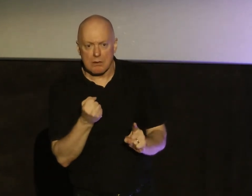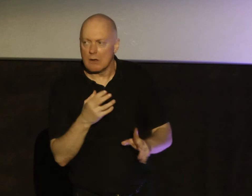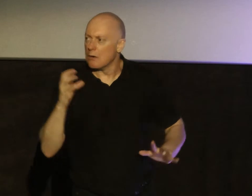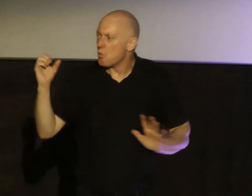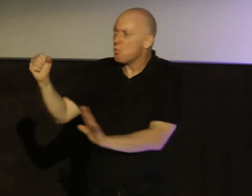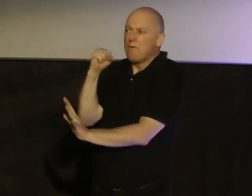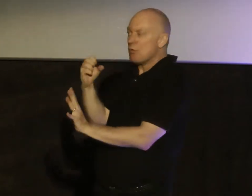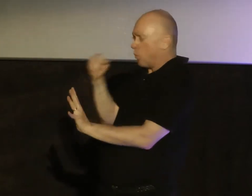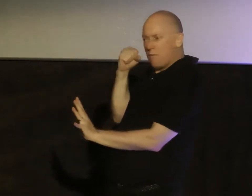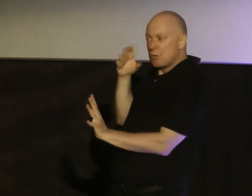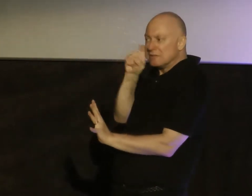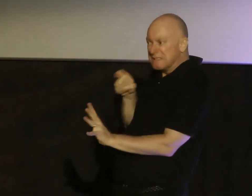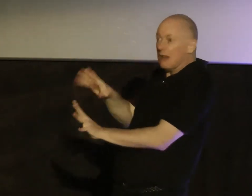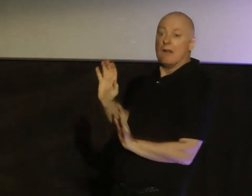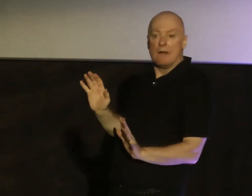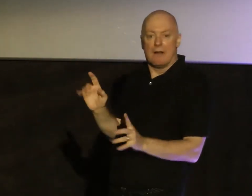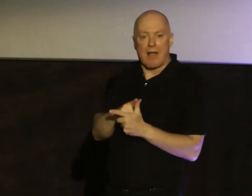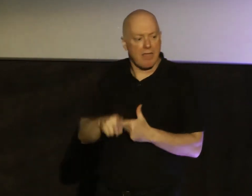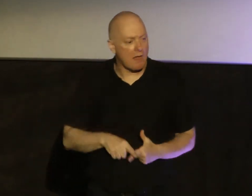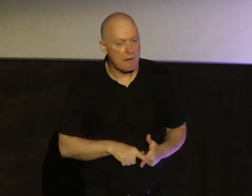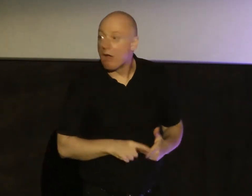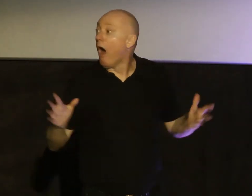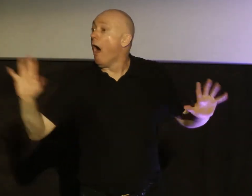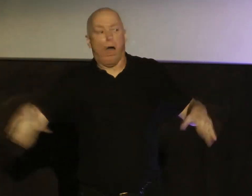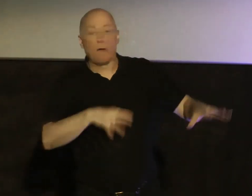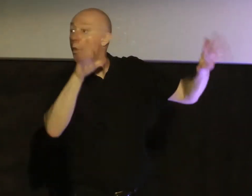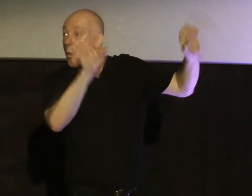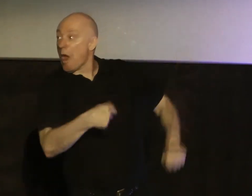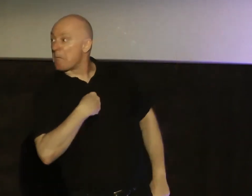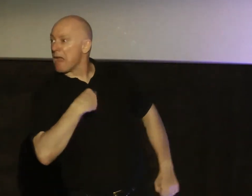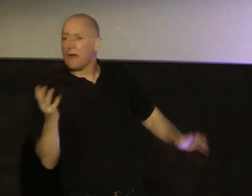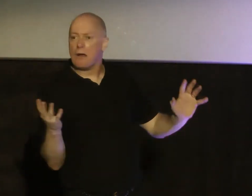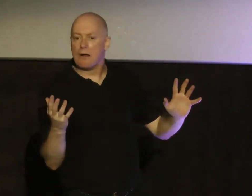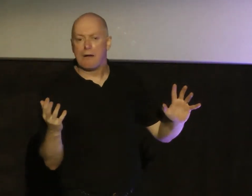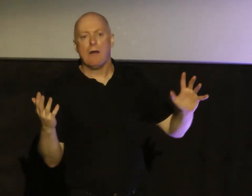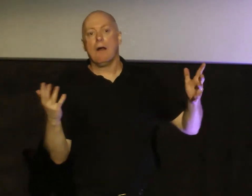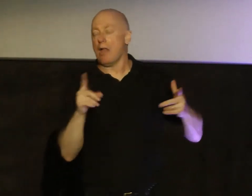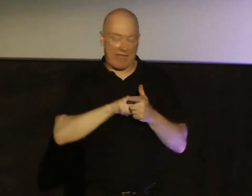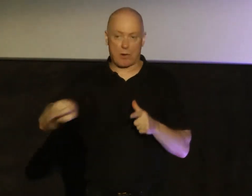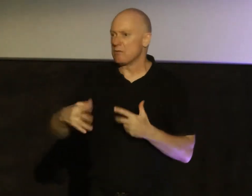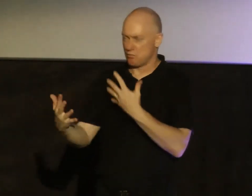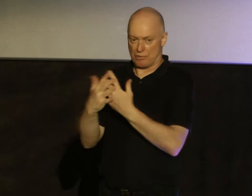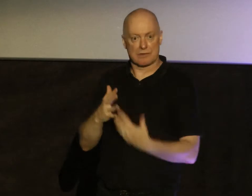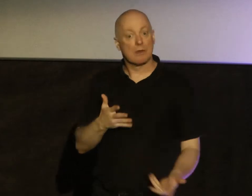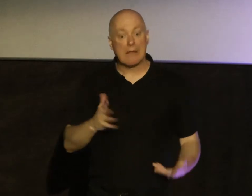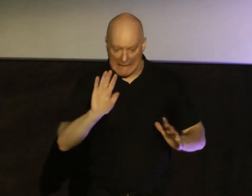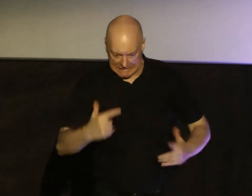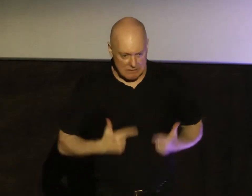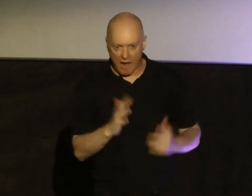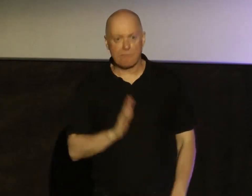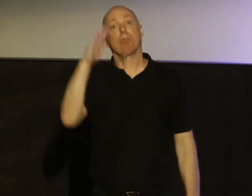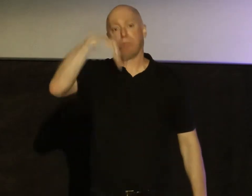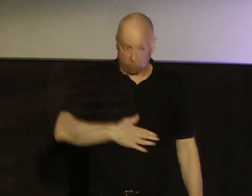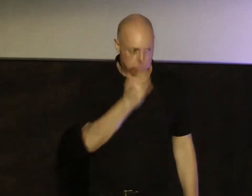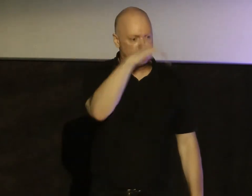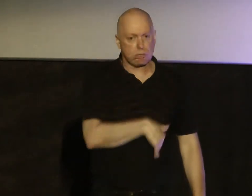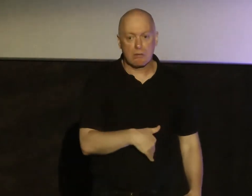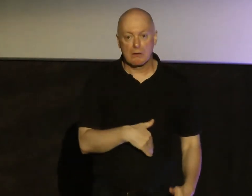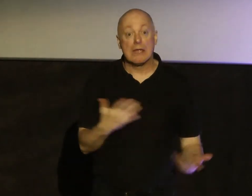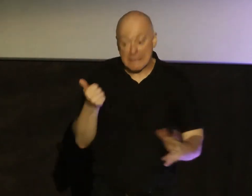and all of a sudden she accuses him of rape. That lands him in prison, like roller coaster ride. He gets to prison. All of this